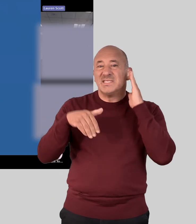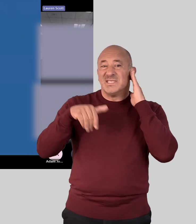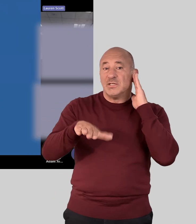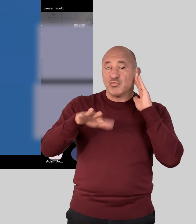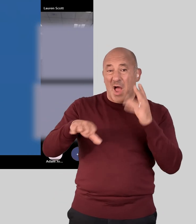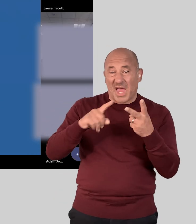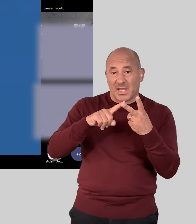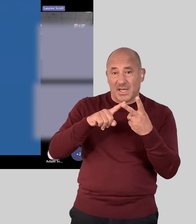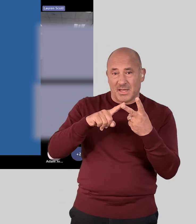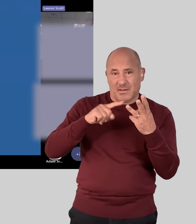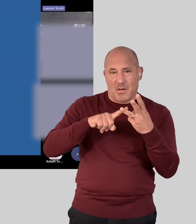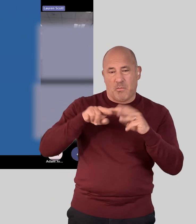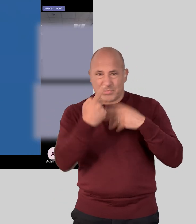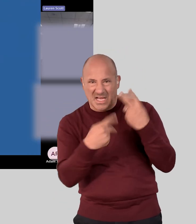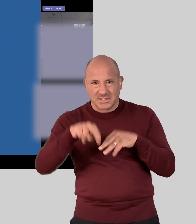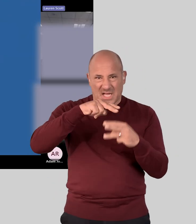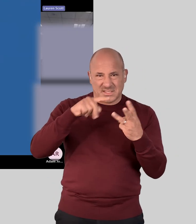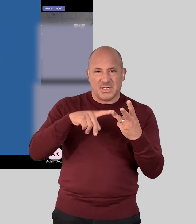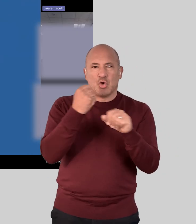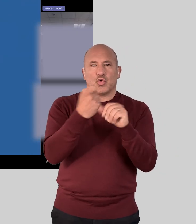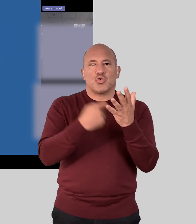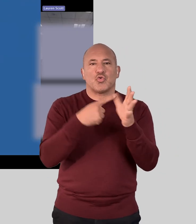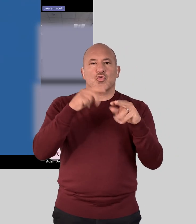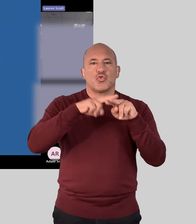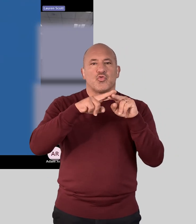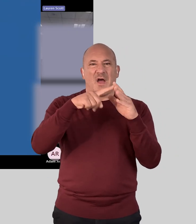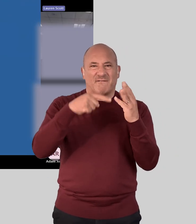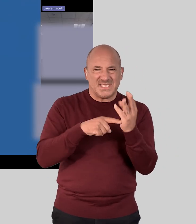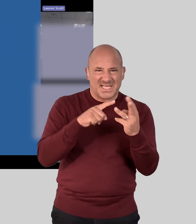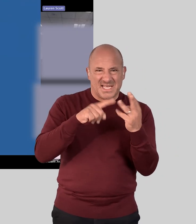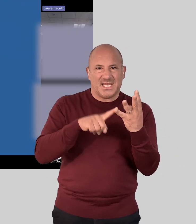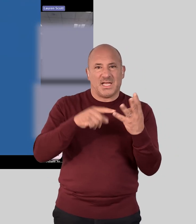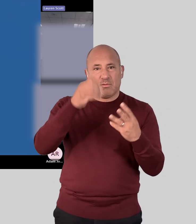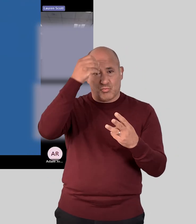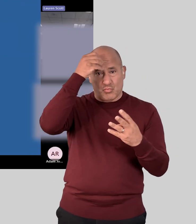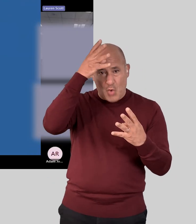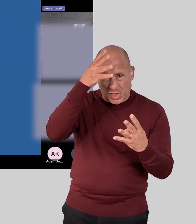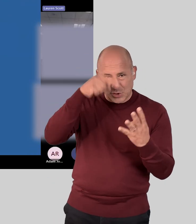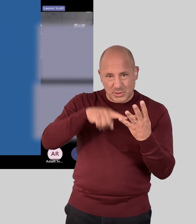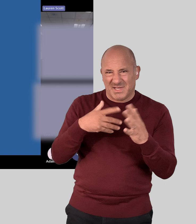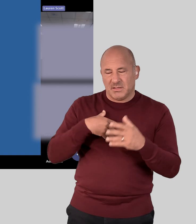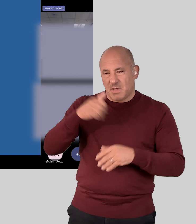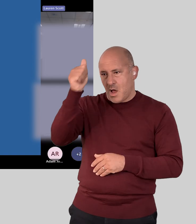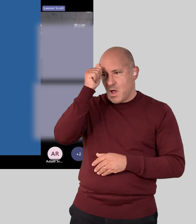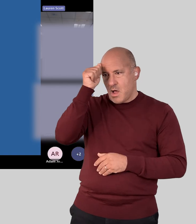DJ, breakdancing, graffiti, and knowledge, which is